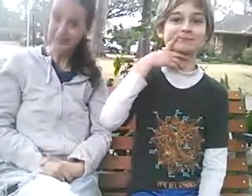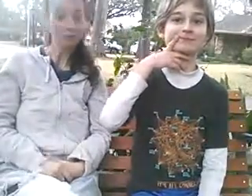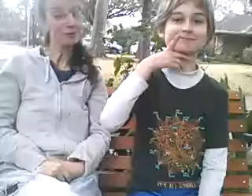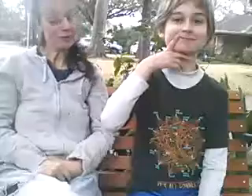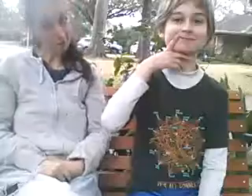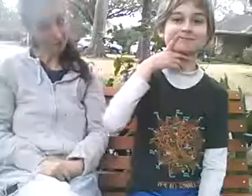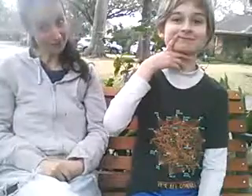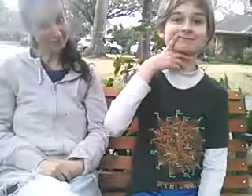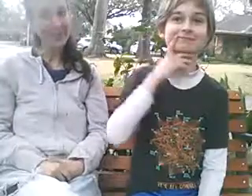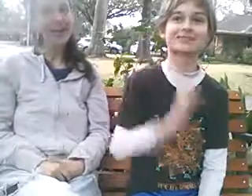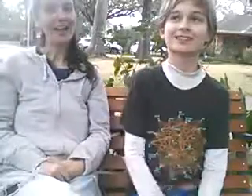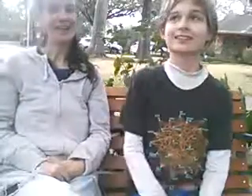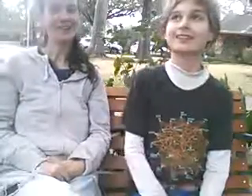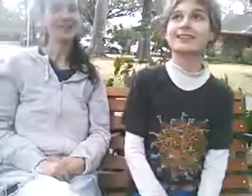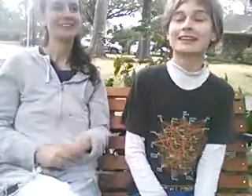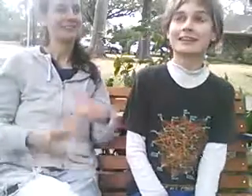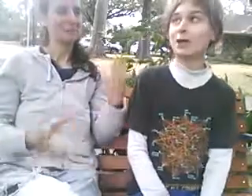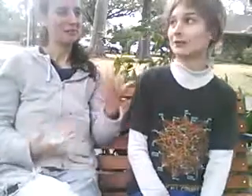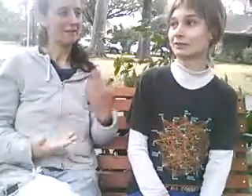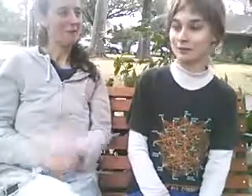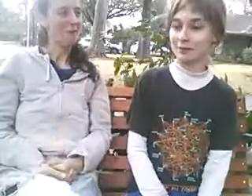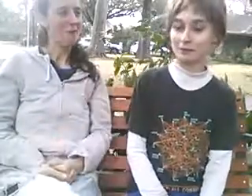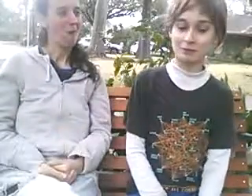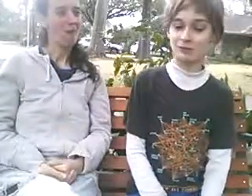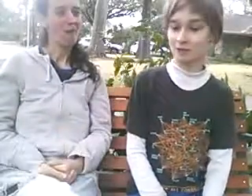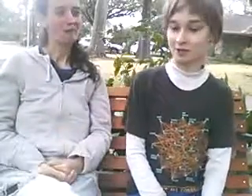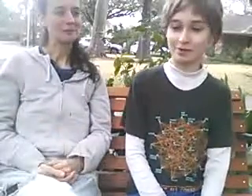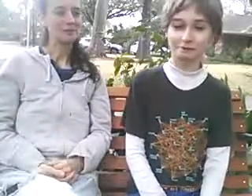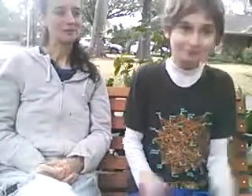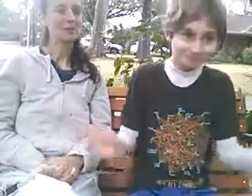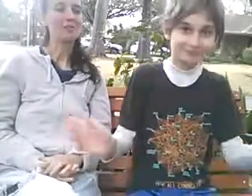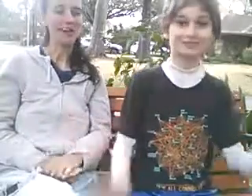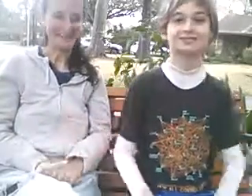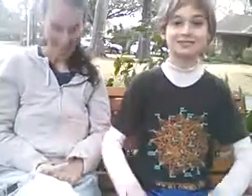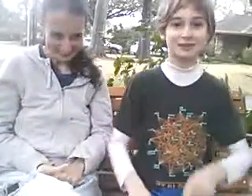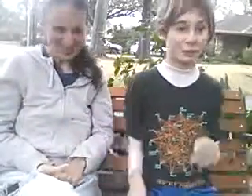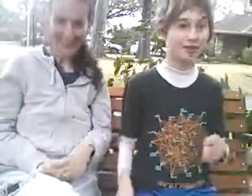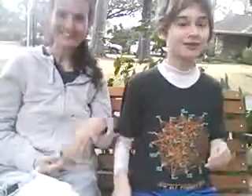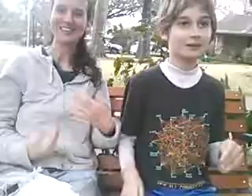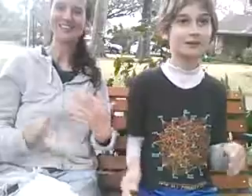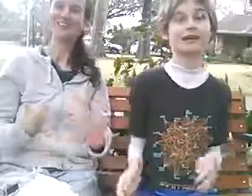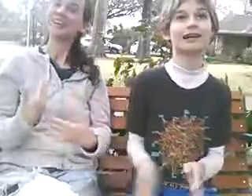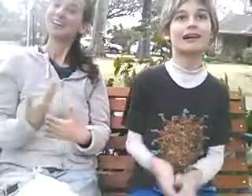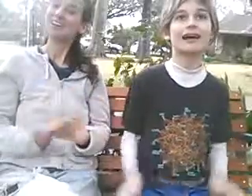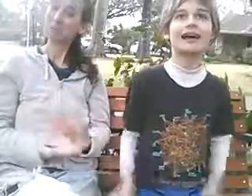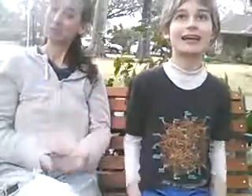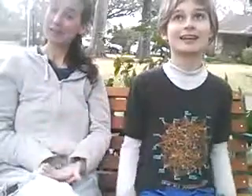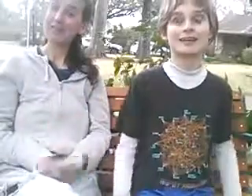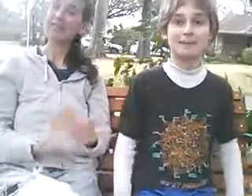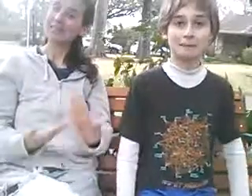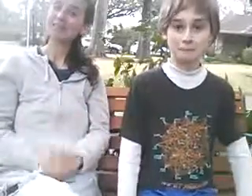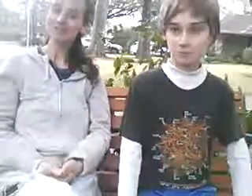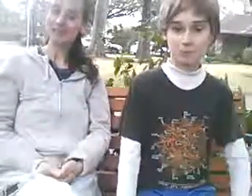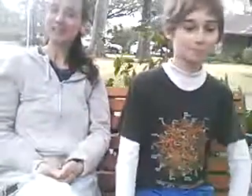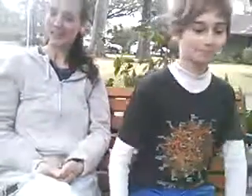you want some water? And we would hopefully figure it out before the floor gets wet. Right. And so we would play, and then he would say yes